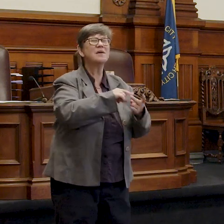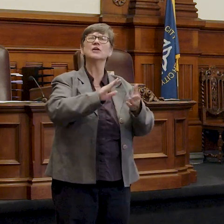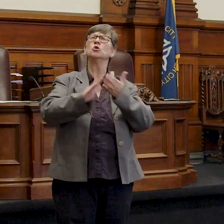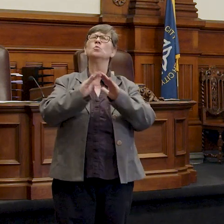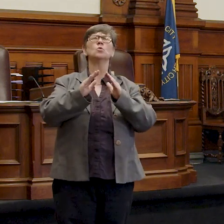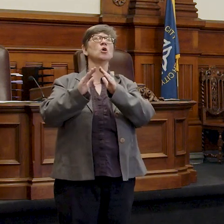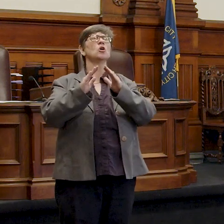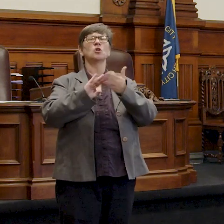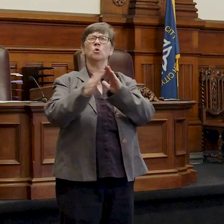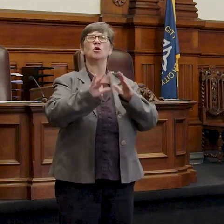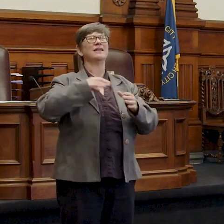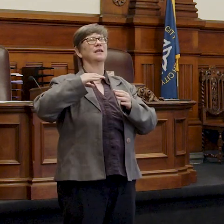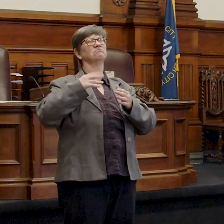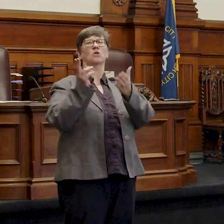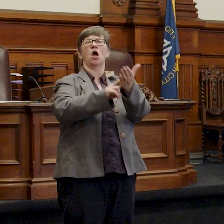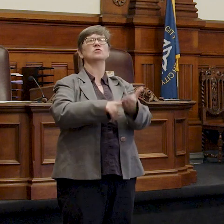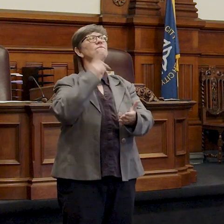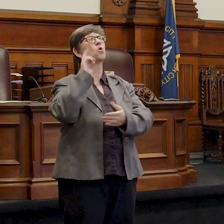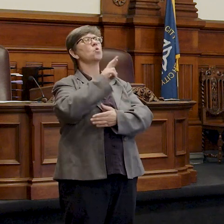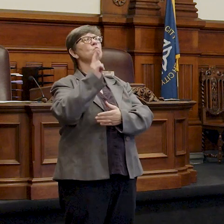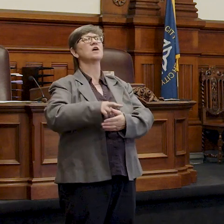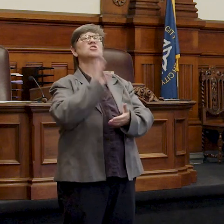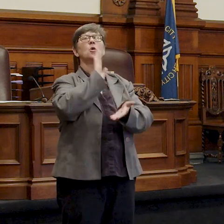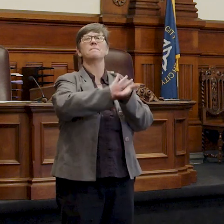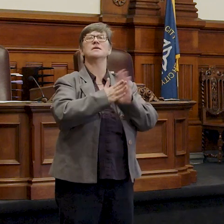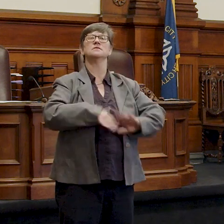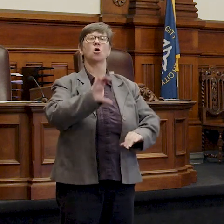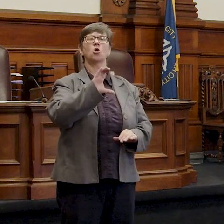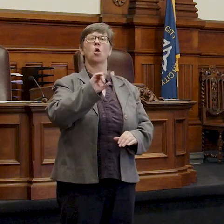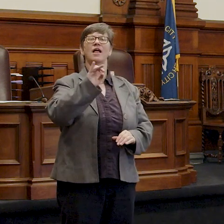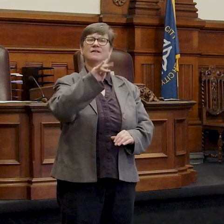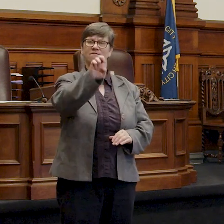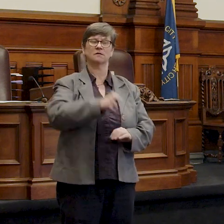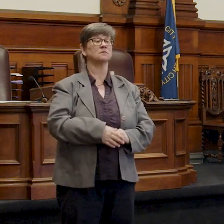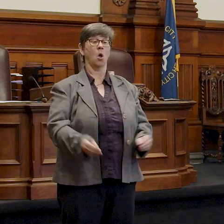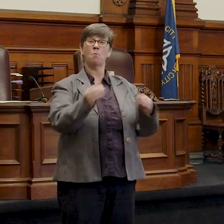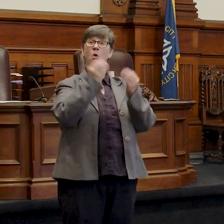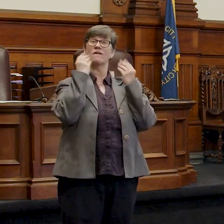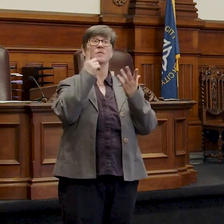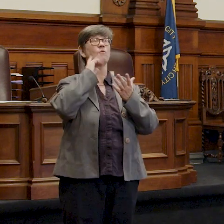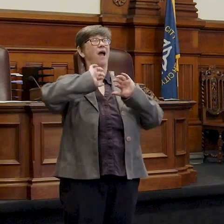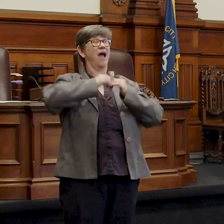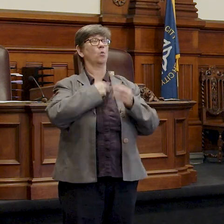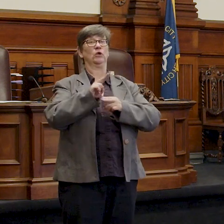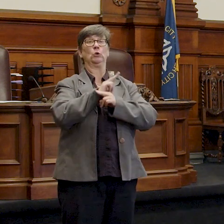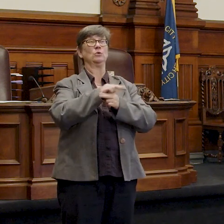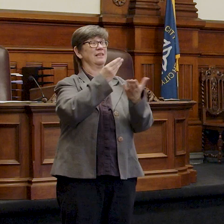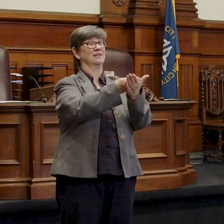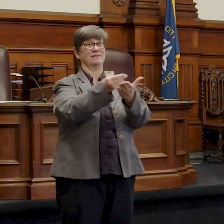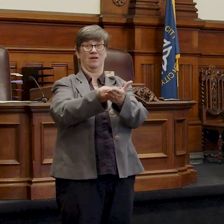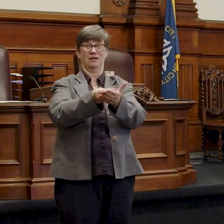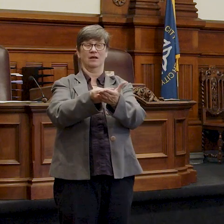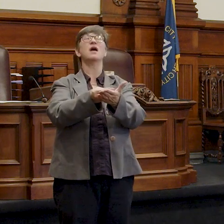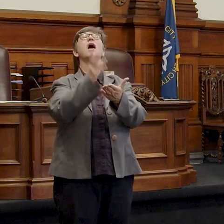newly established Rochester Peace Collective. More information about how we are using these funds, which must be